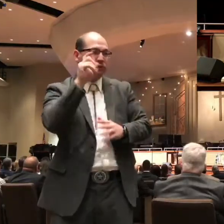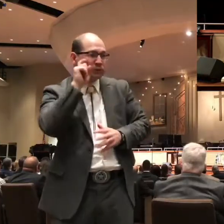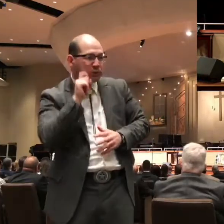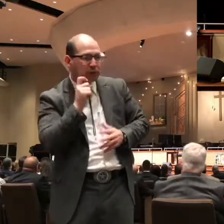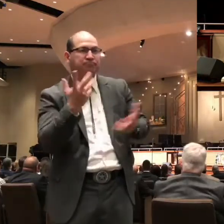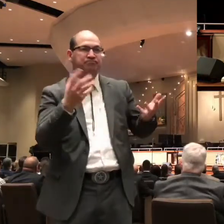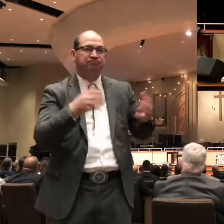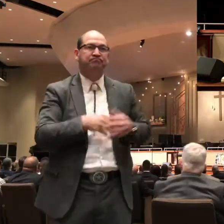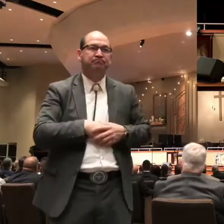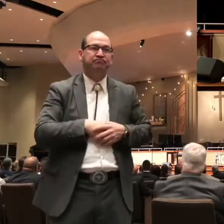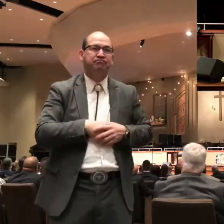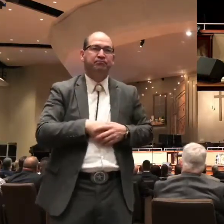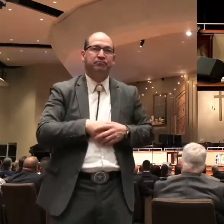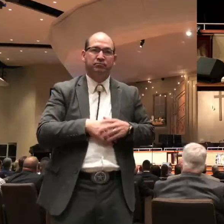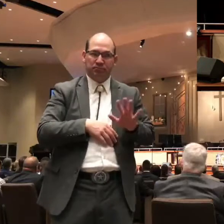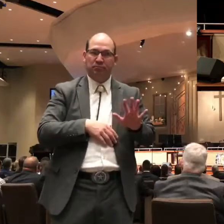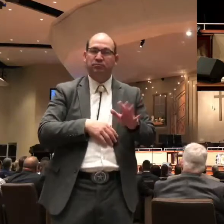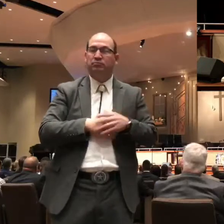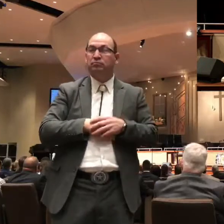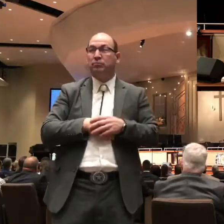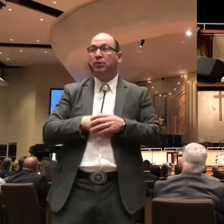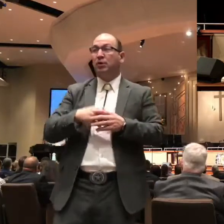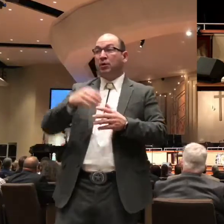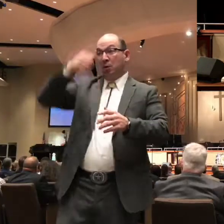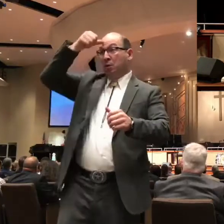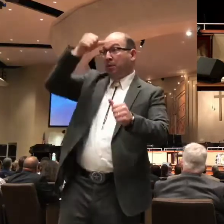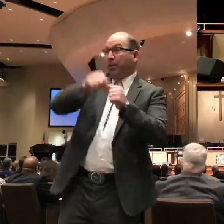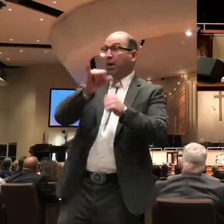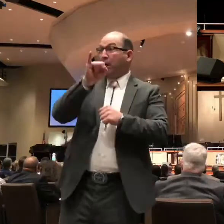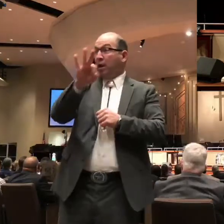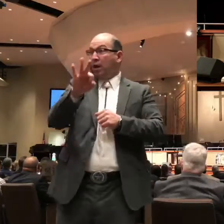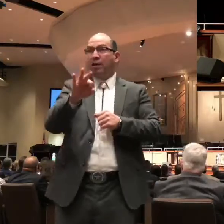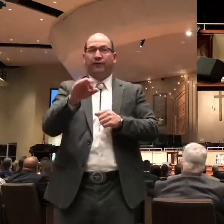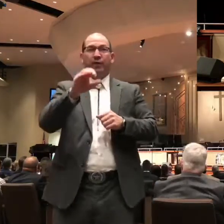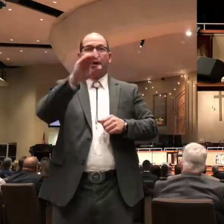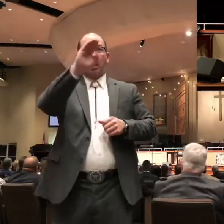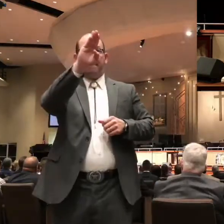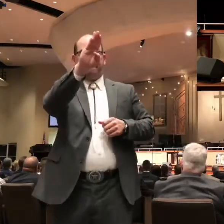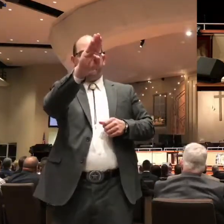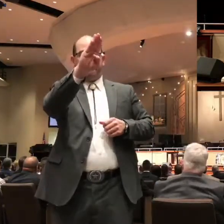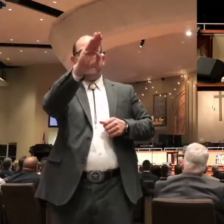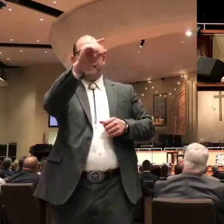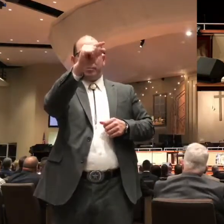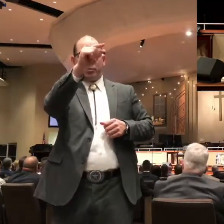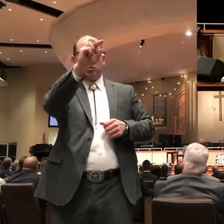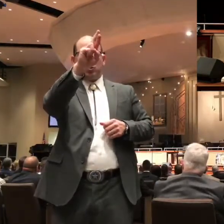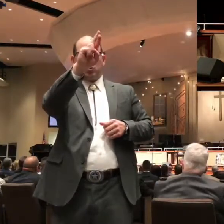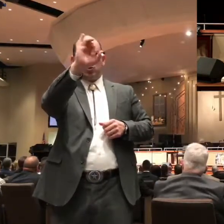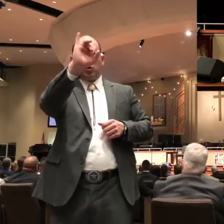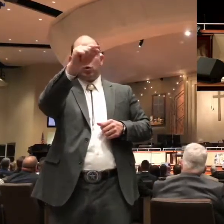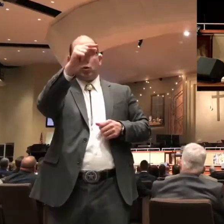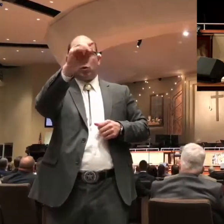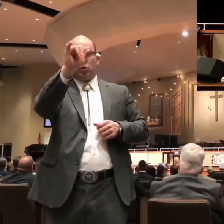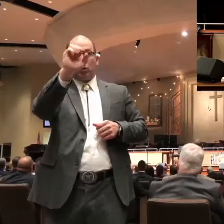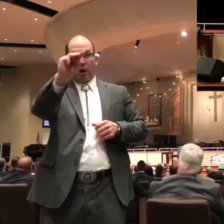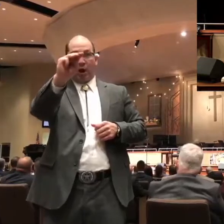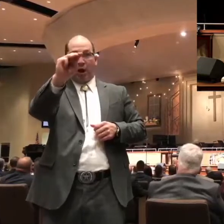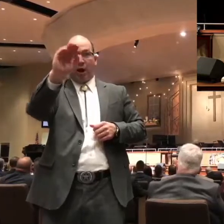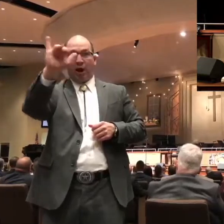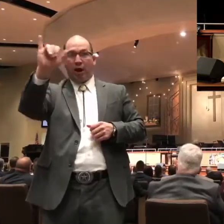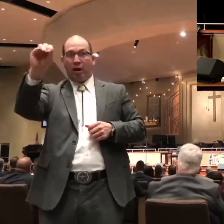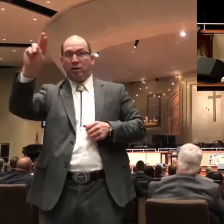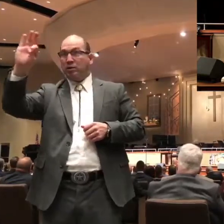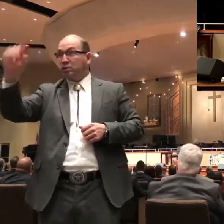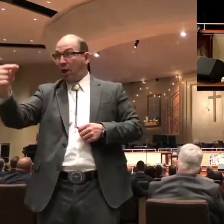religion. You cannot deny the fact that when someone like Brigham Young, a founder founder of the Mormon church, living